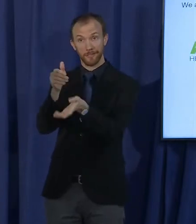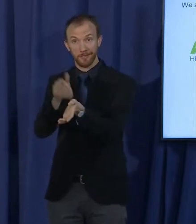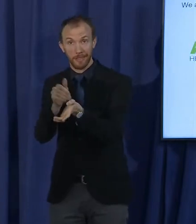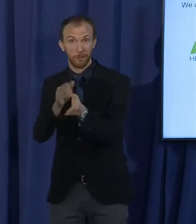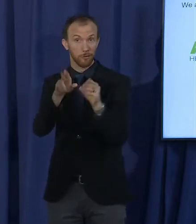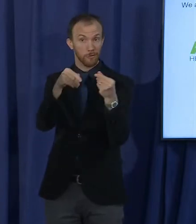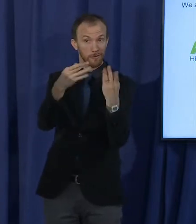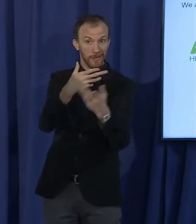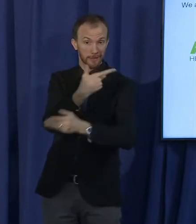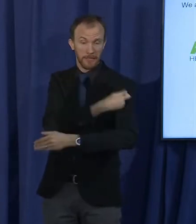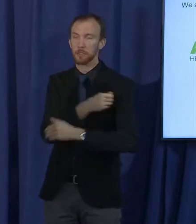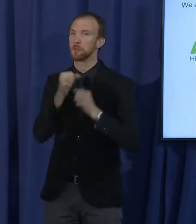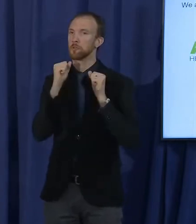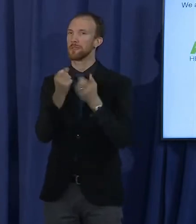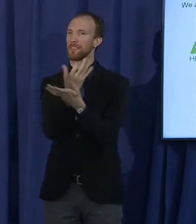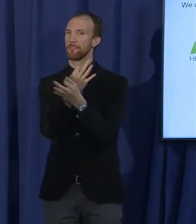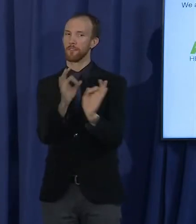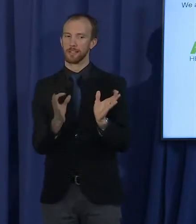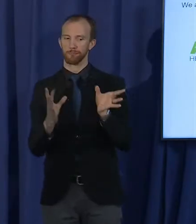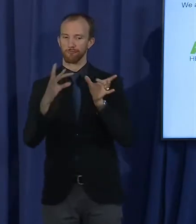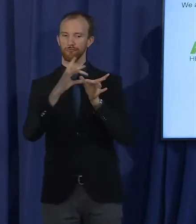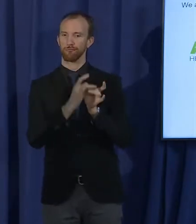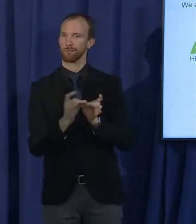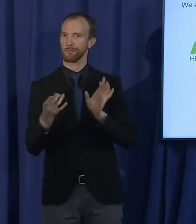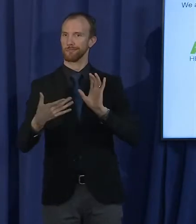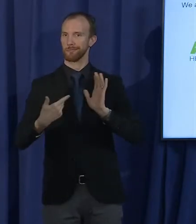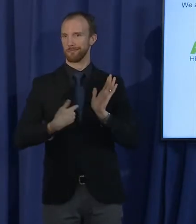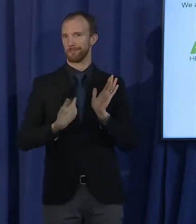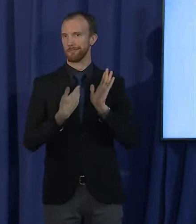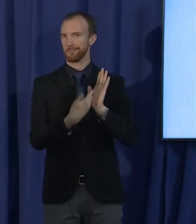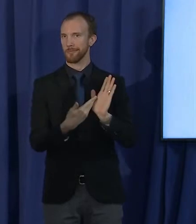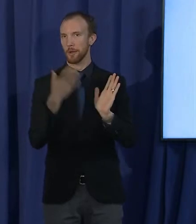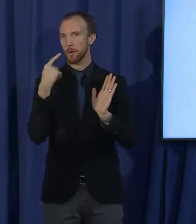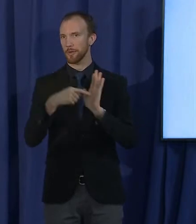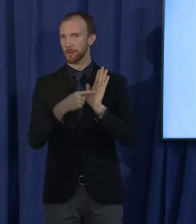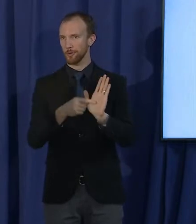it on the site.